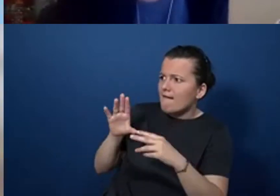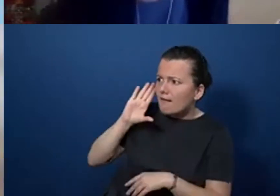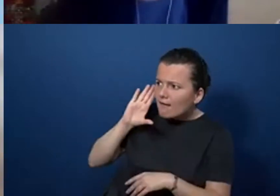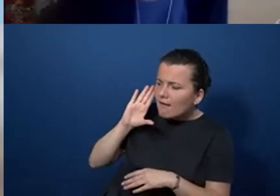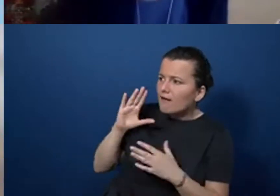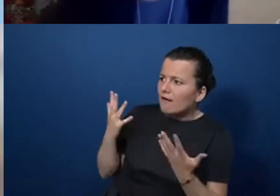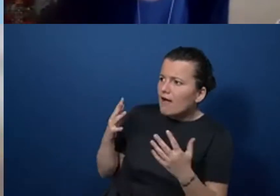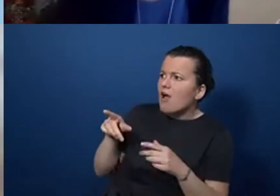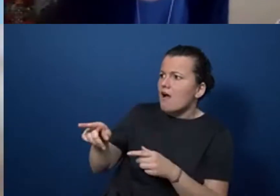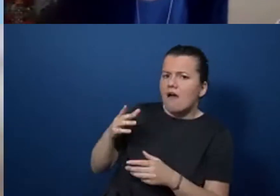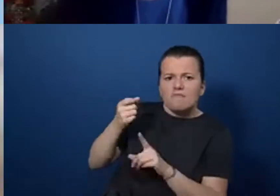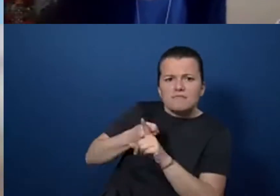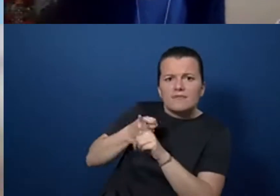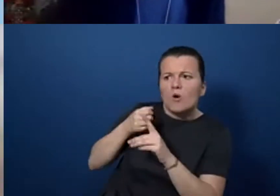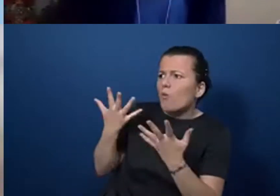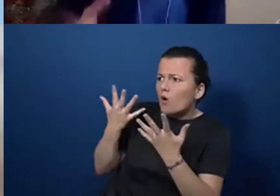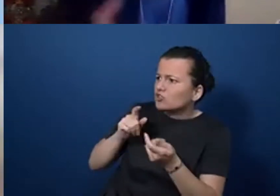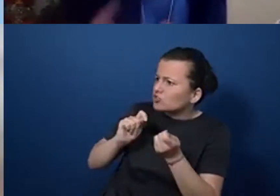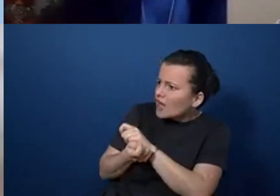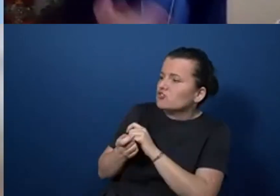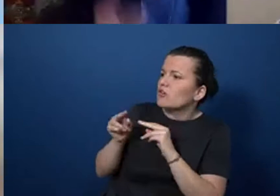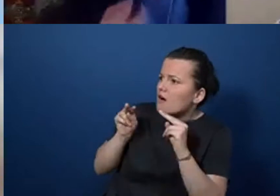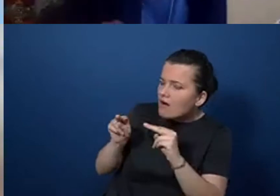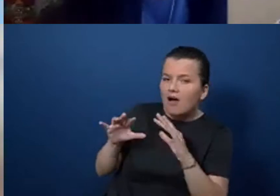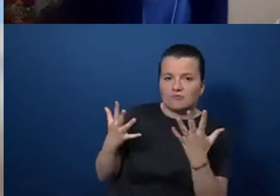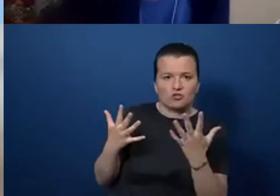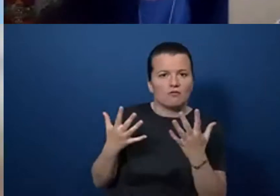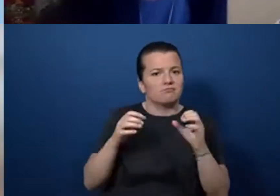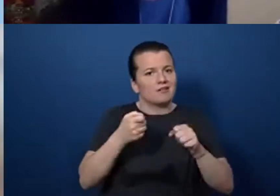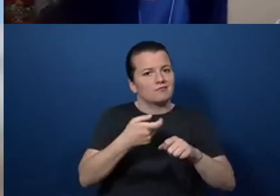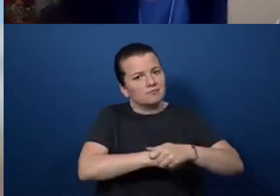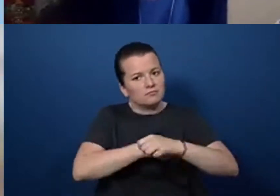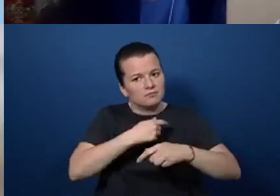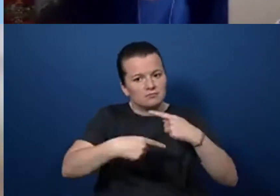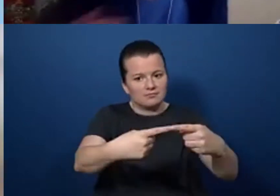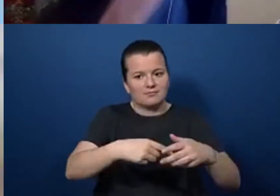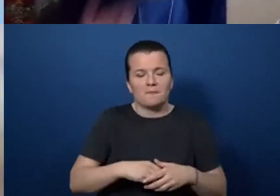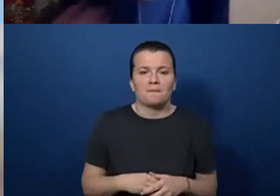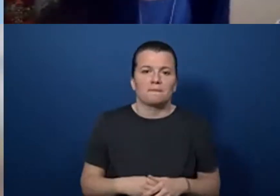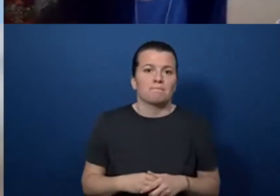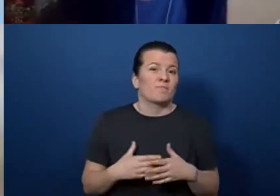with disability experience. So I think, you know, for this particular topic, it's even more essential